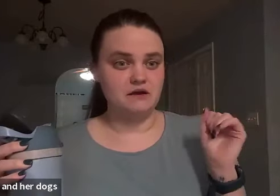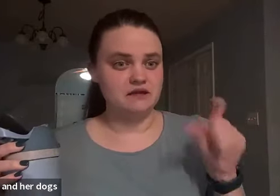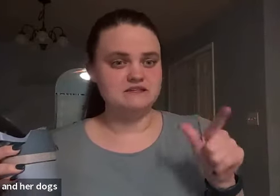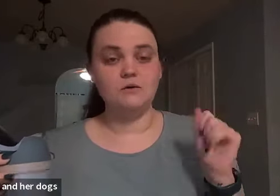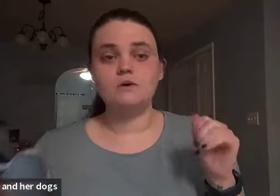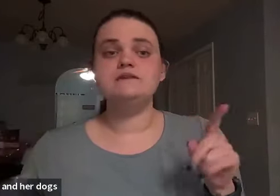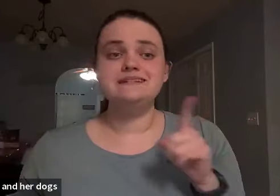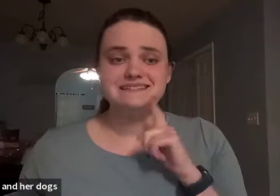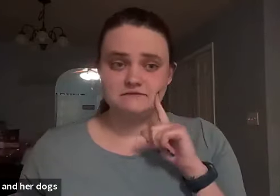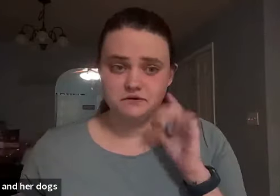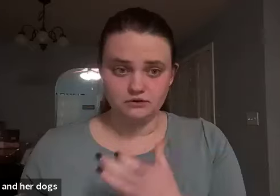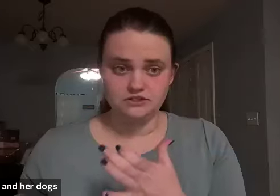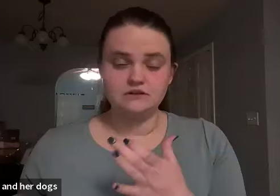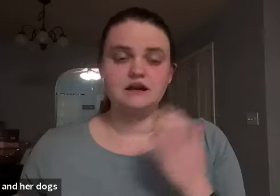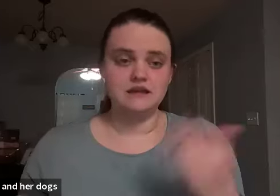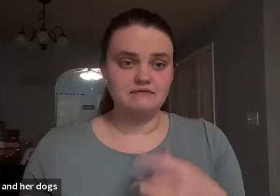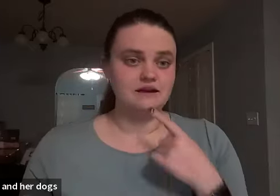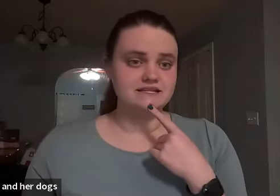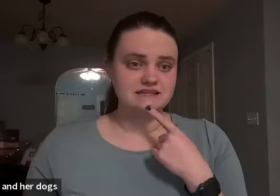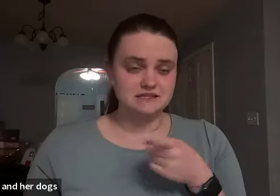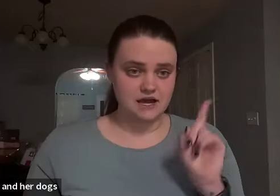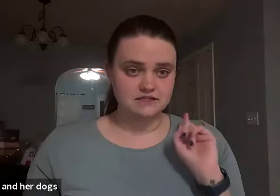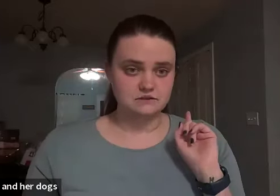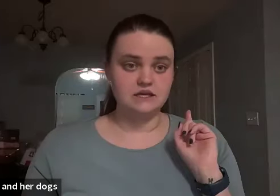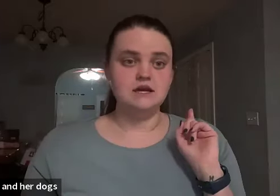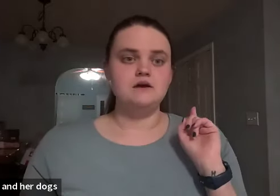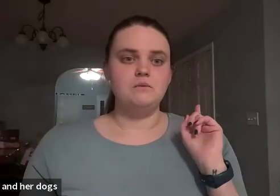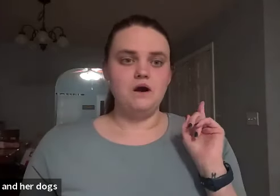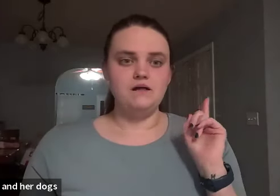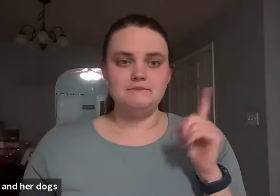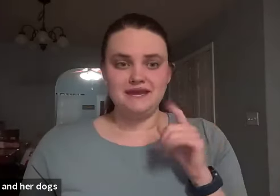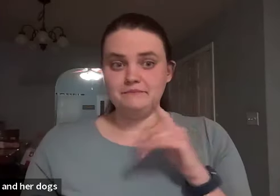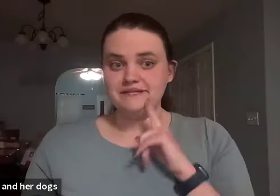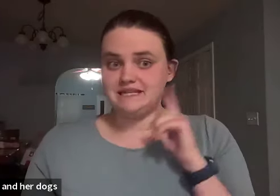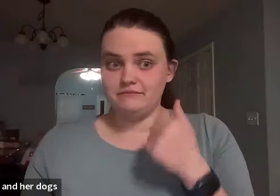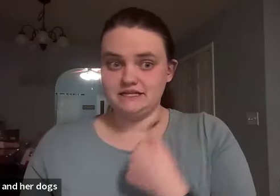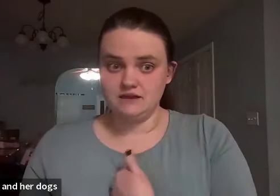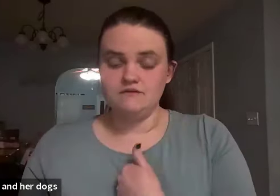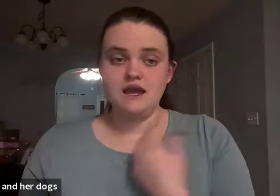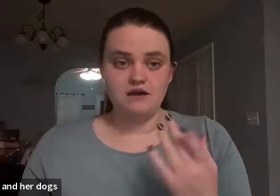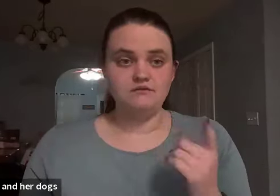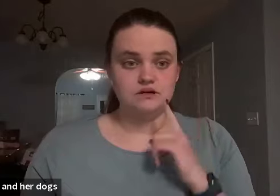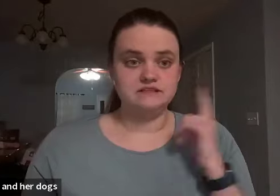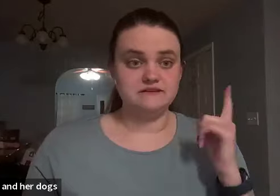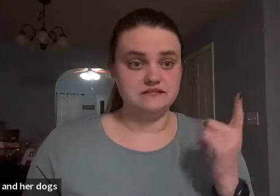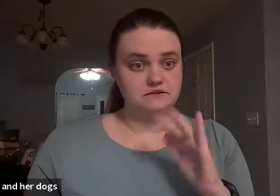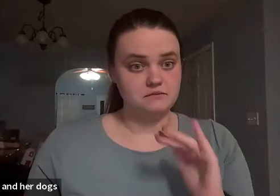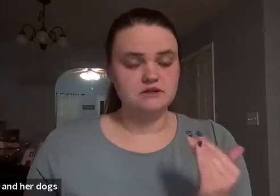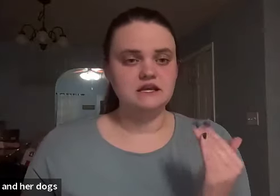about ASL or even deaf culture. Again, like I said last week, while I may not be deaf myself, I have worked in the deaf